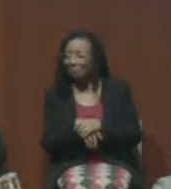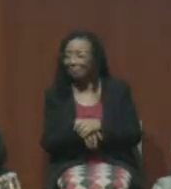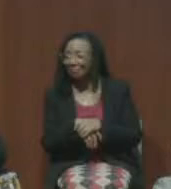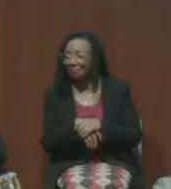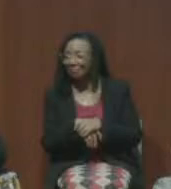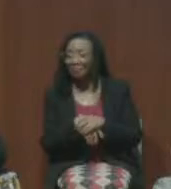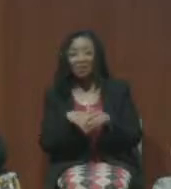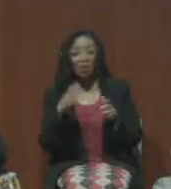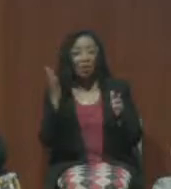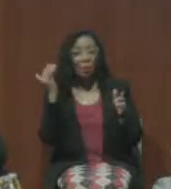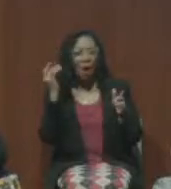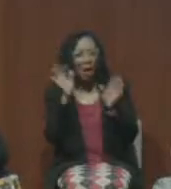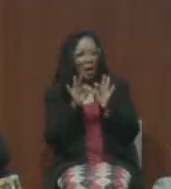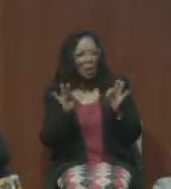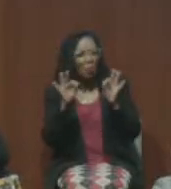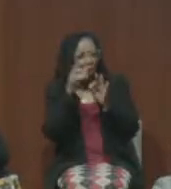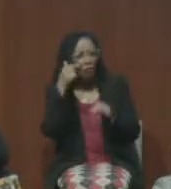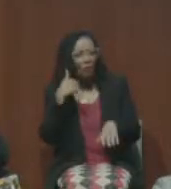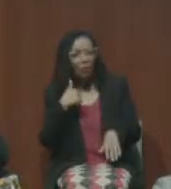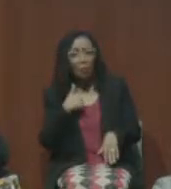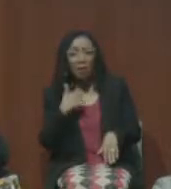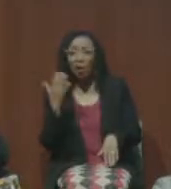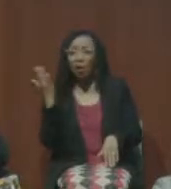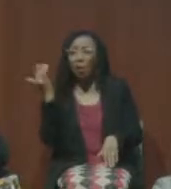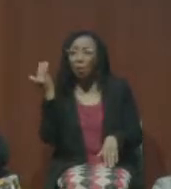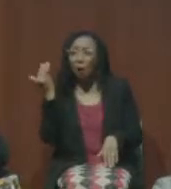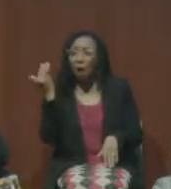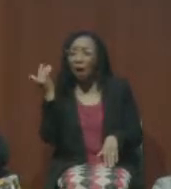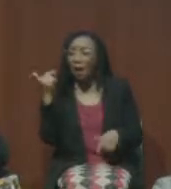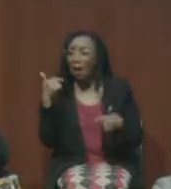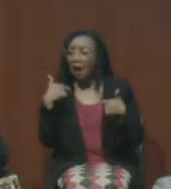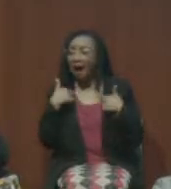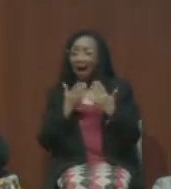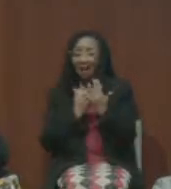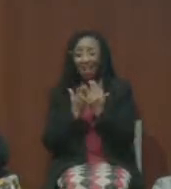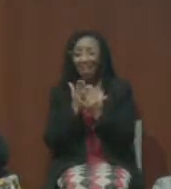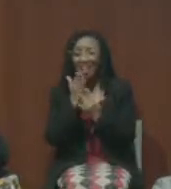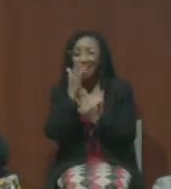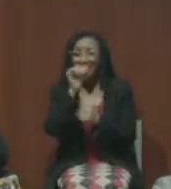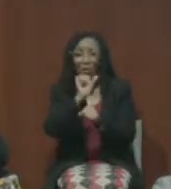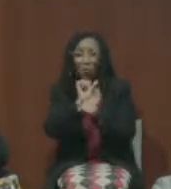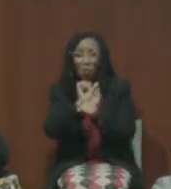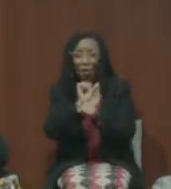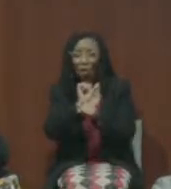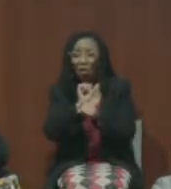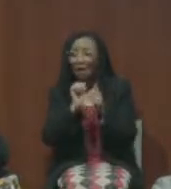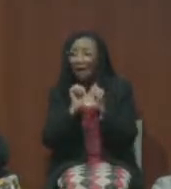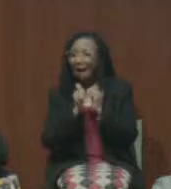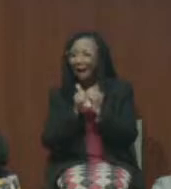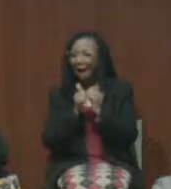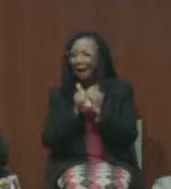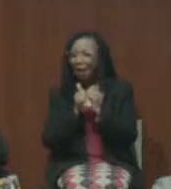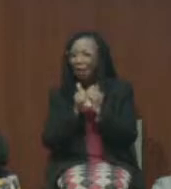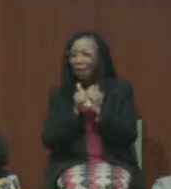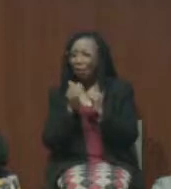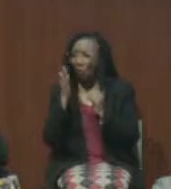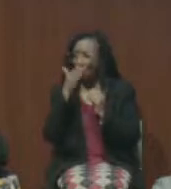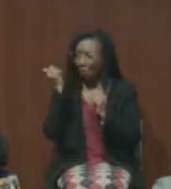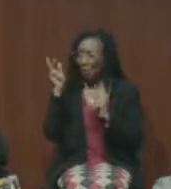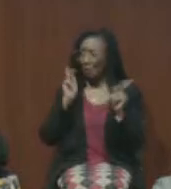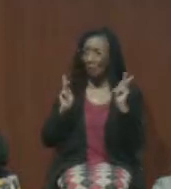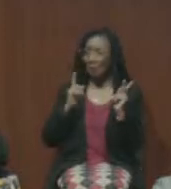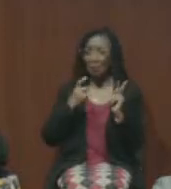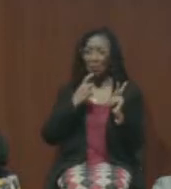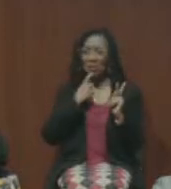And that's really important to me, because how I've navigated this work is not by people